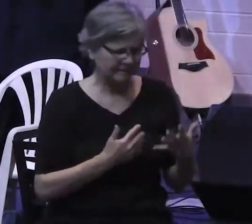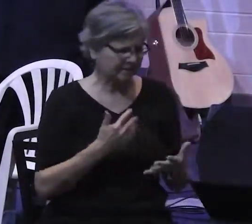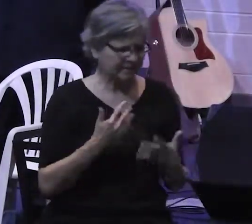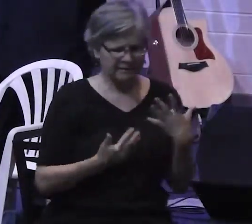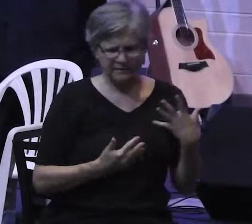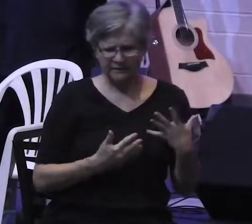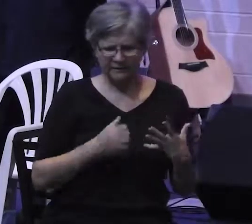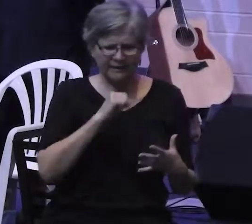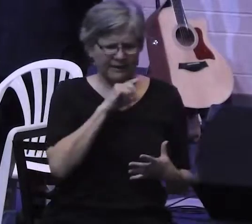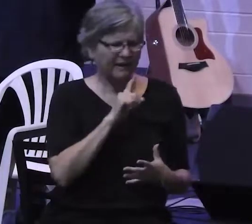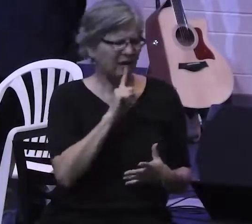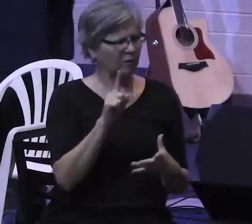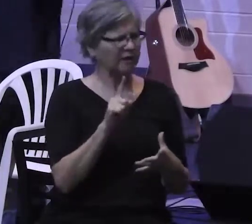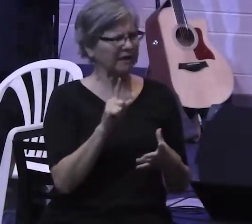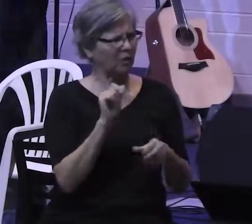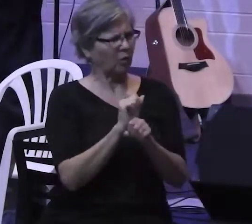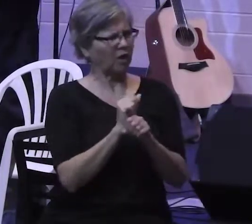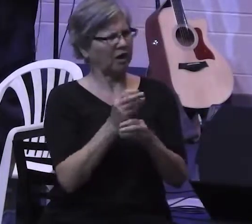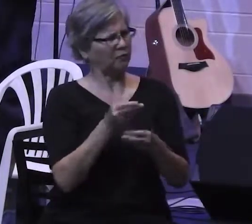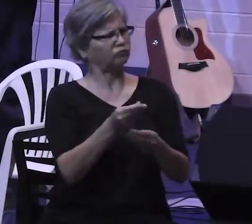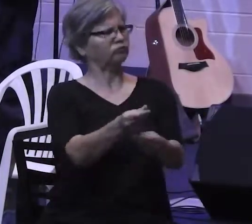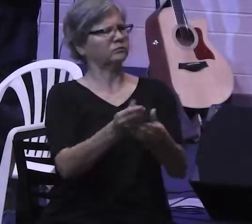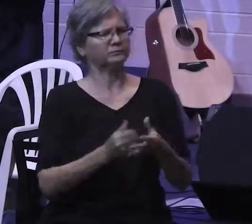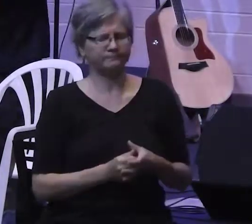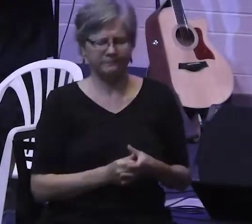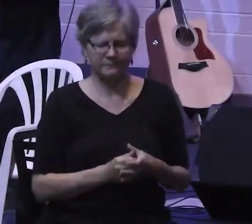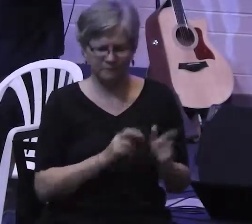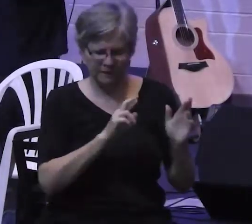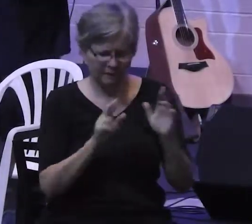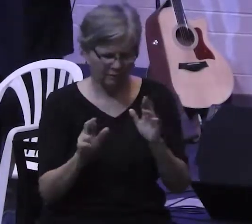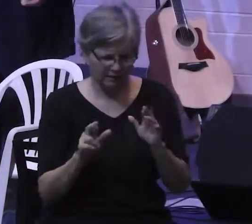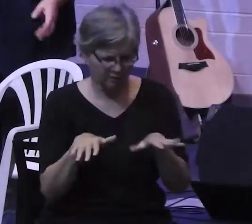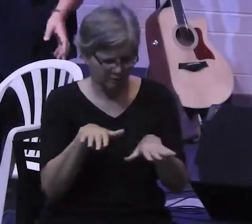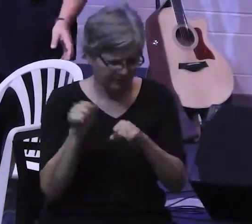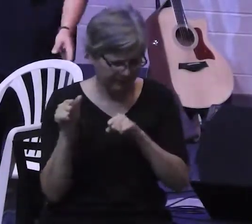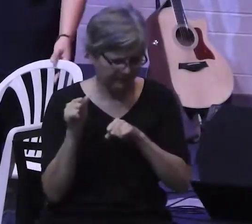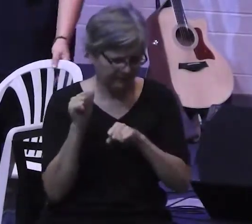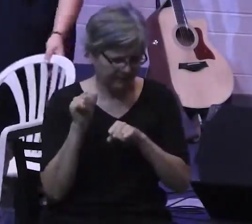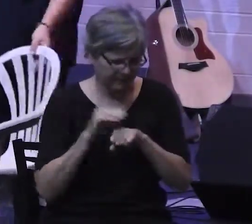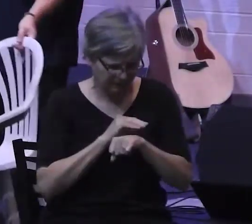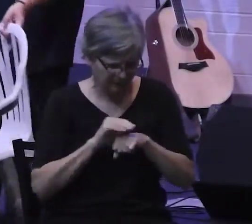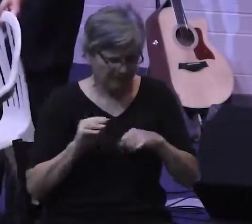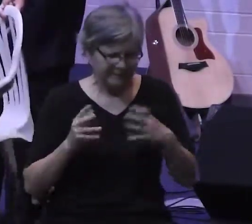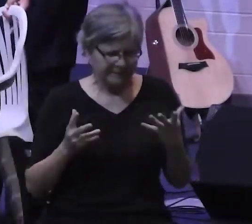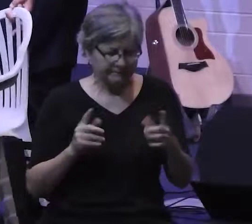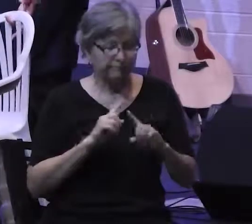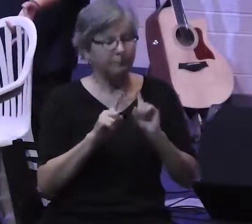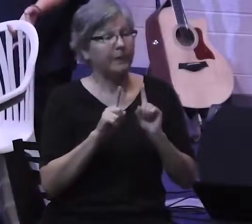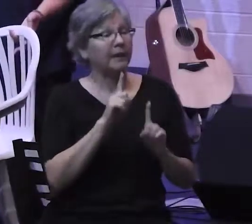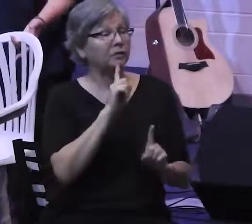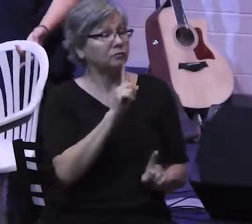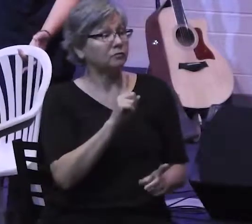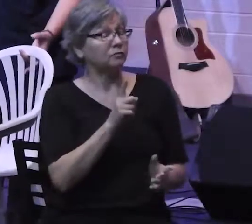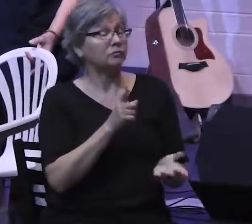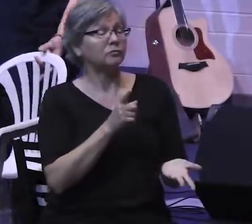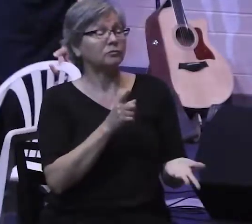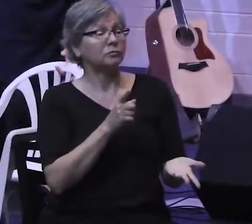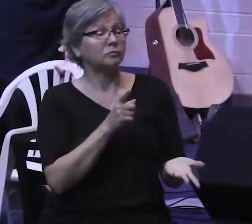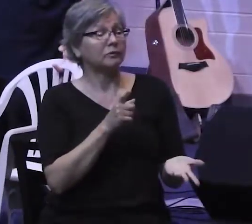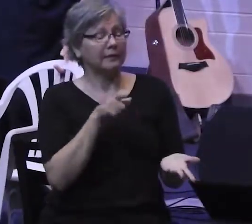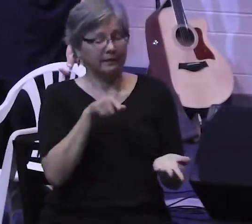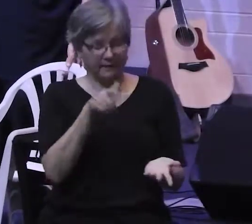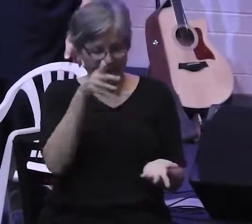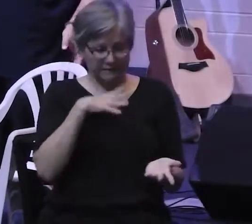really working. Ready to leave ministry. Let's do something else. And the reality is that he is on the